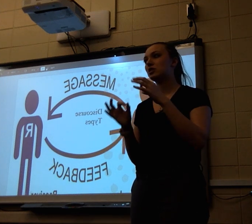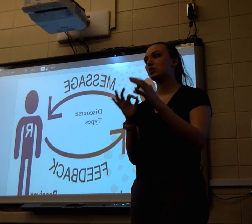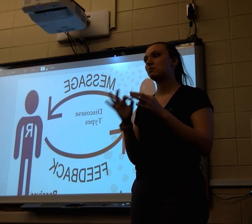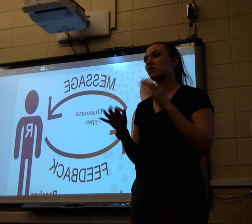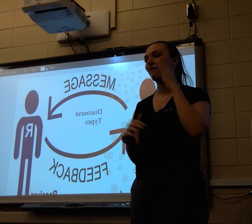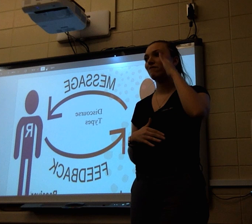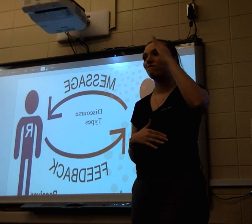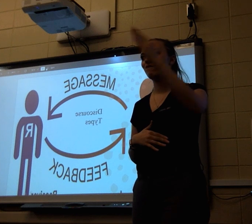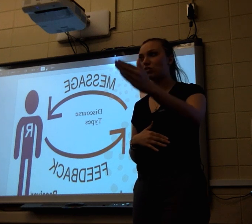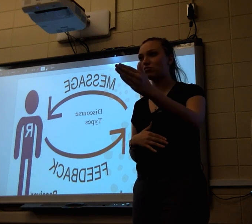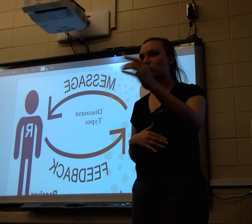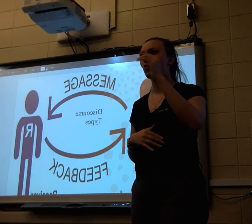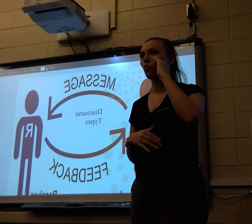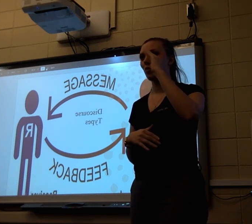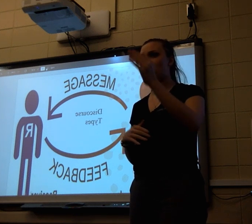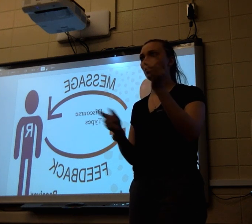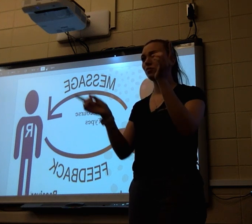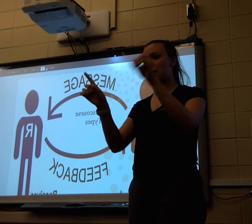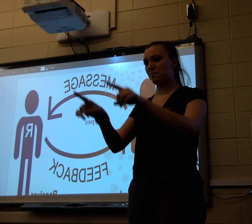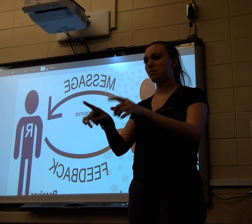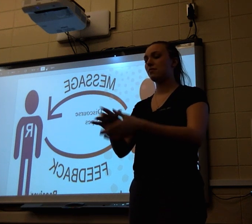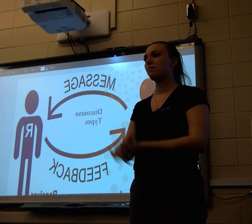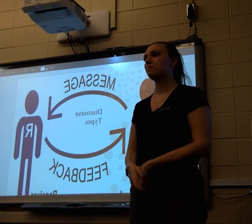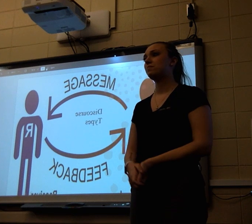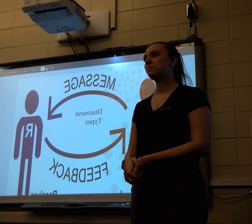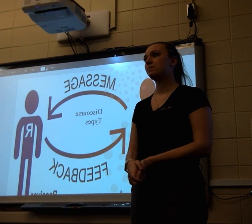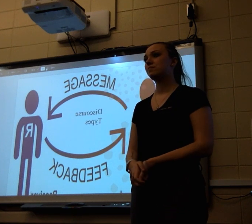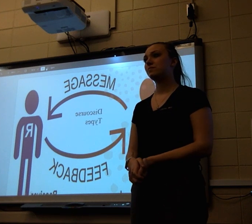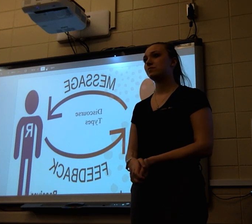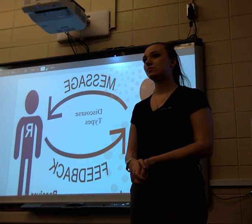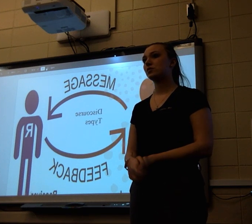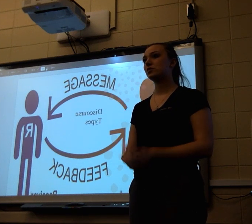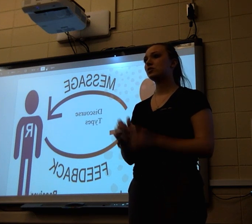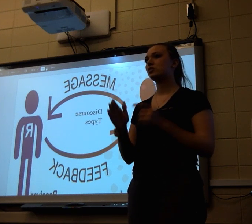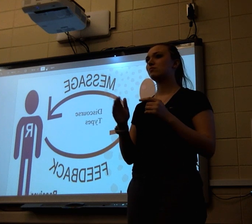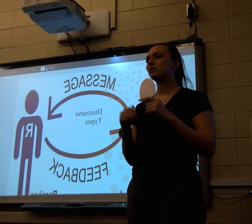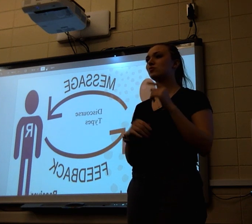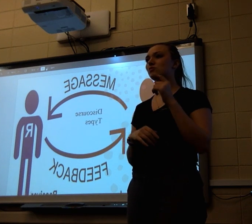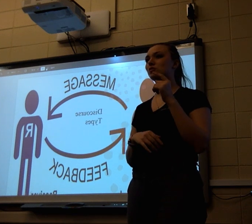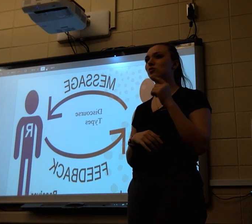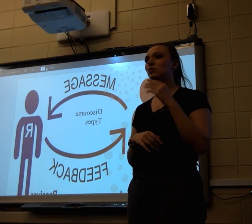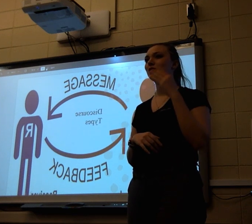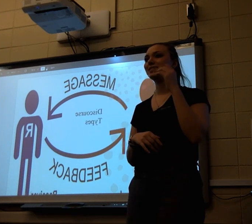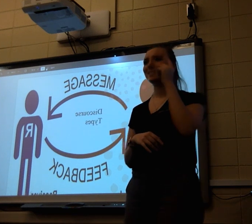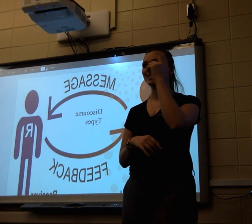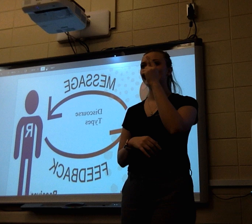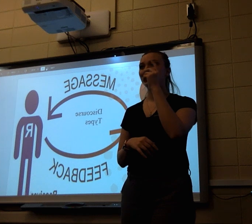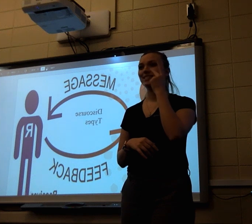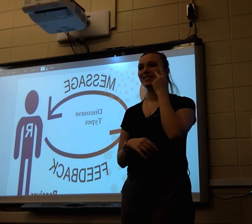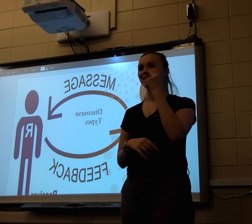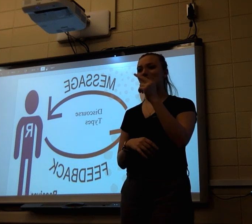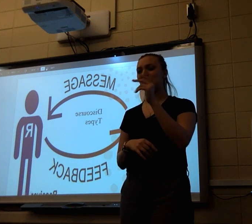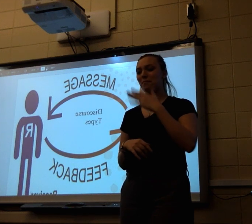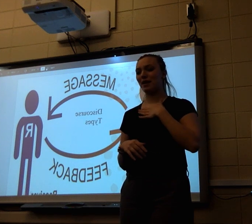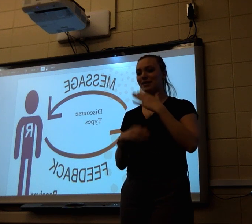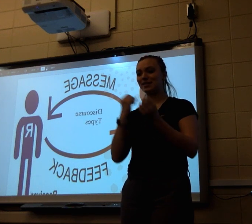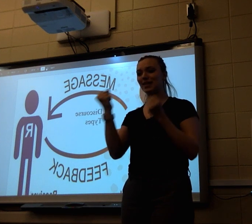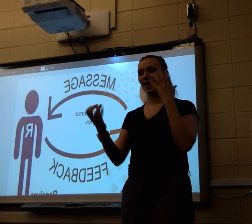that should look a certain way in my ASL, right? A procedural discourse in